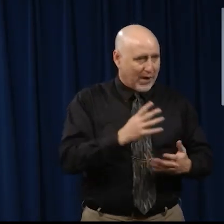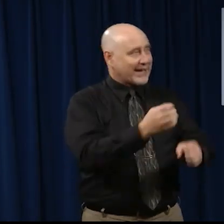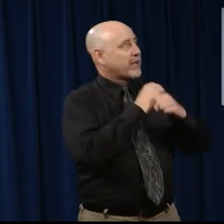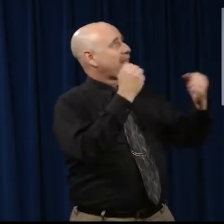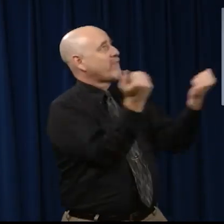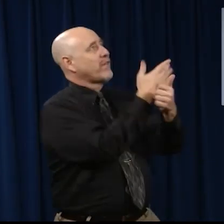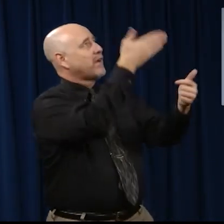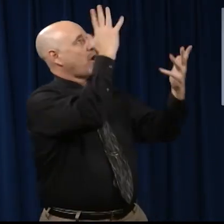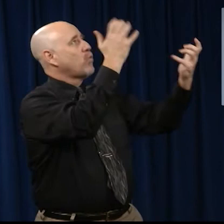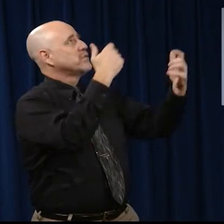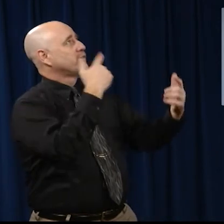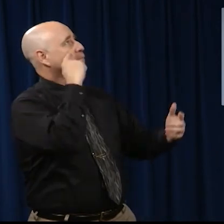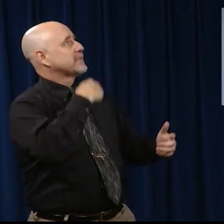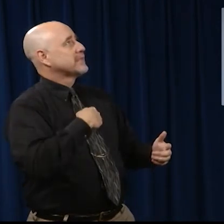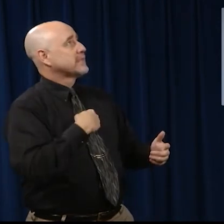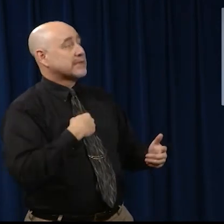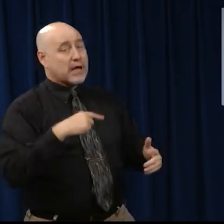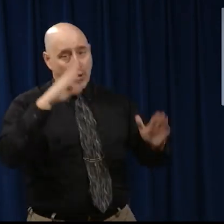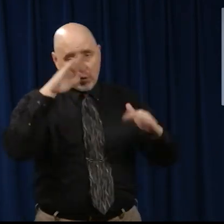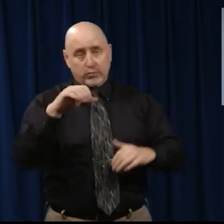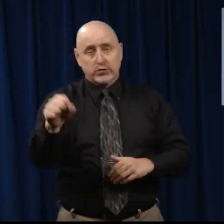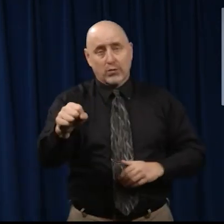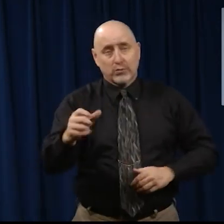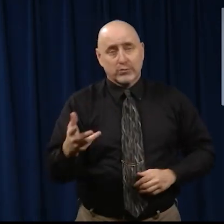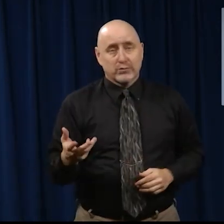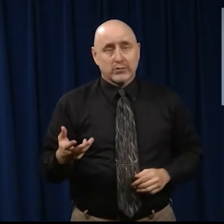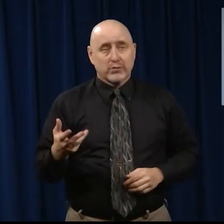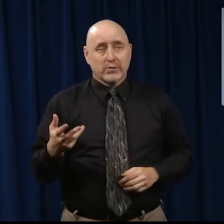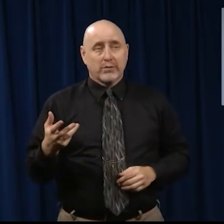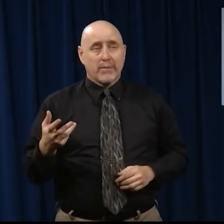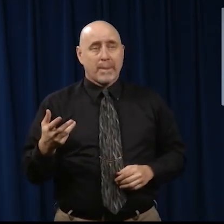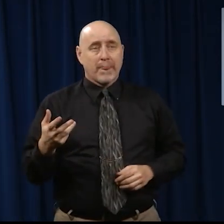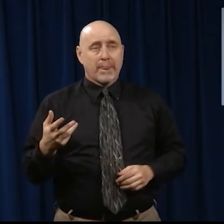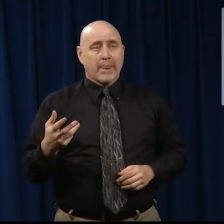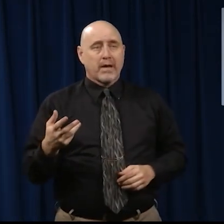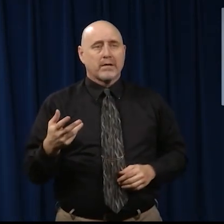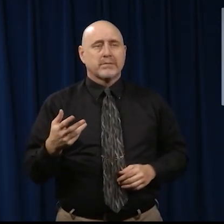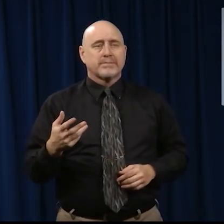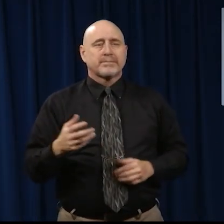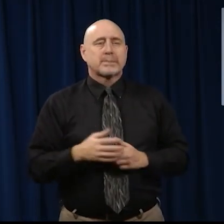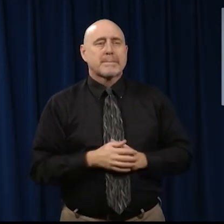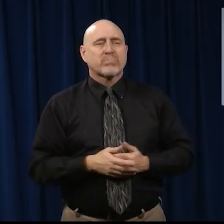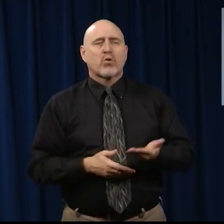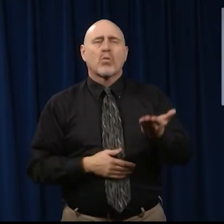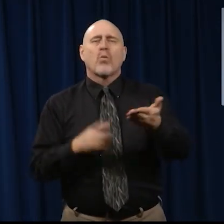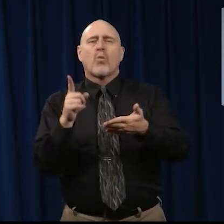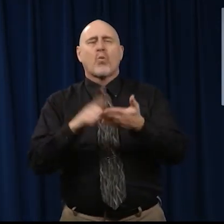God's designed for you? Well, I sure hope you are. What do I have right